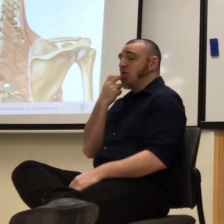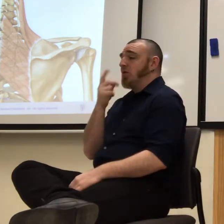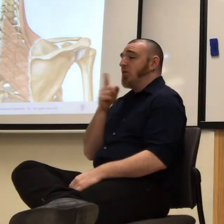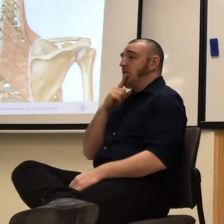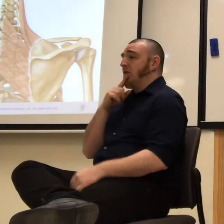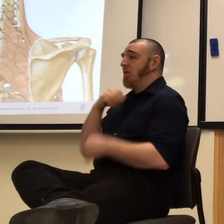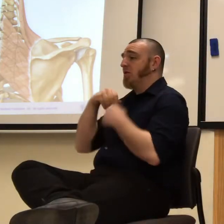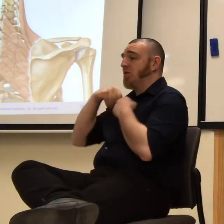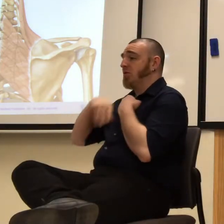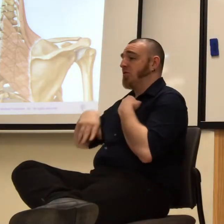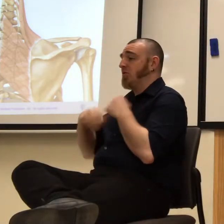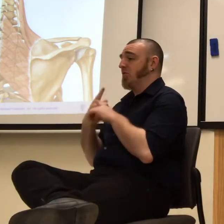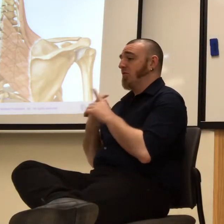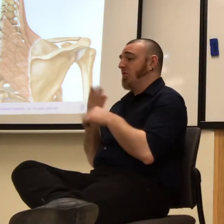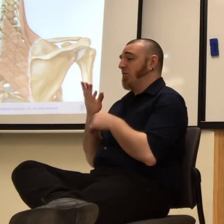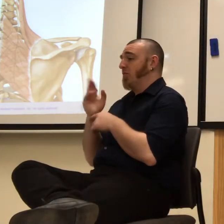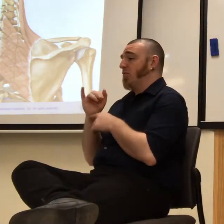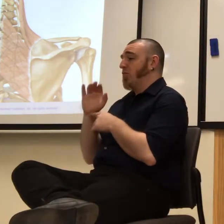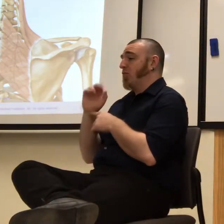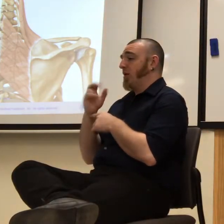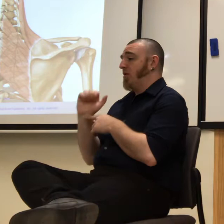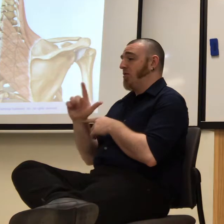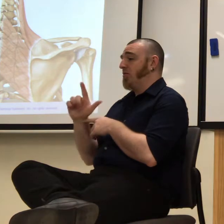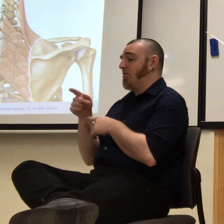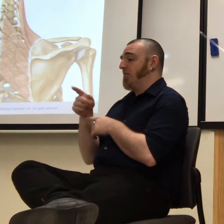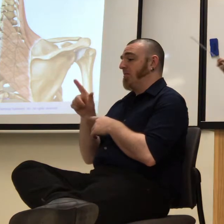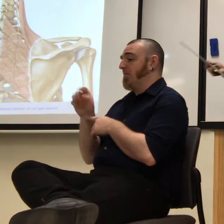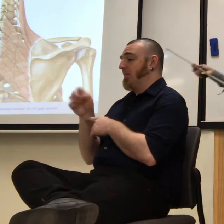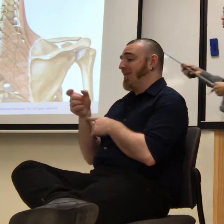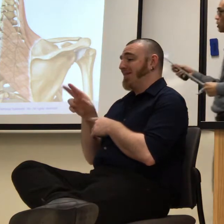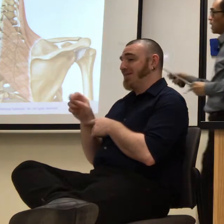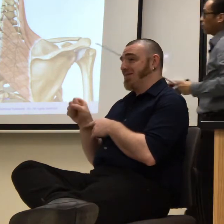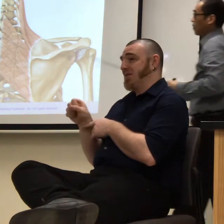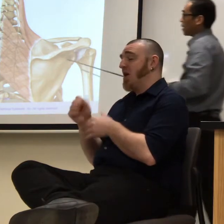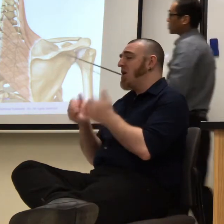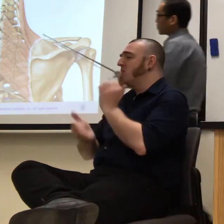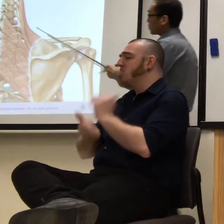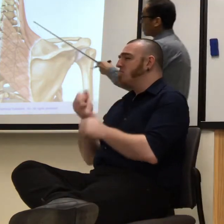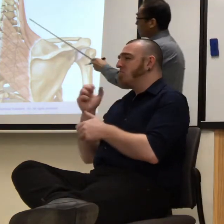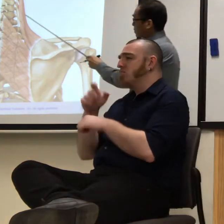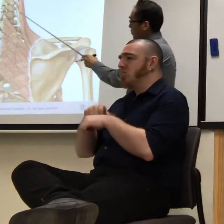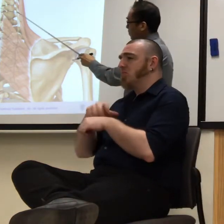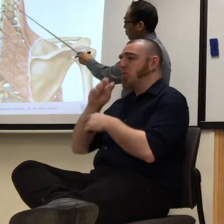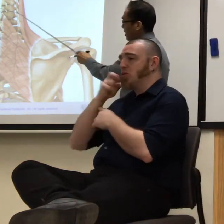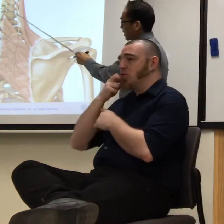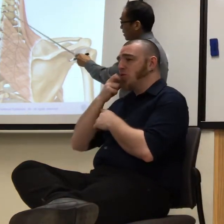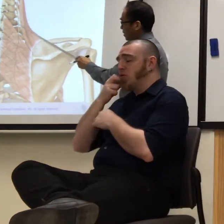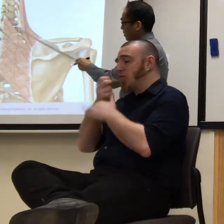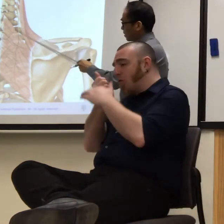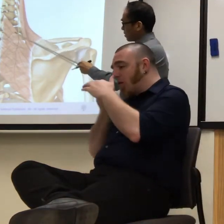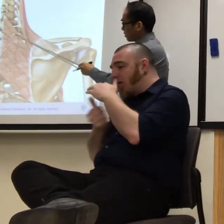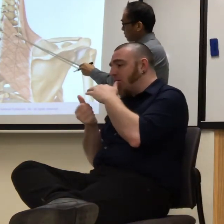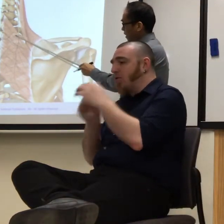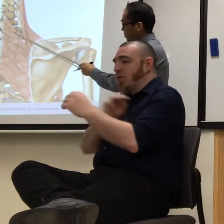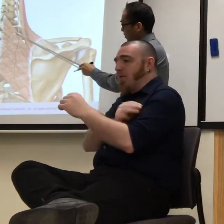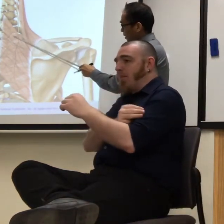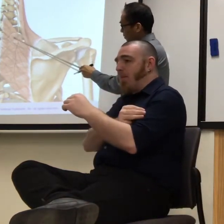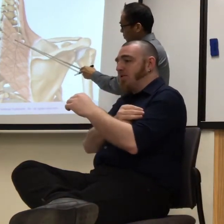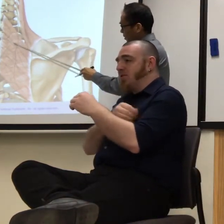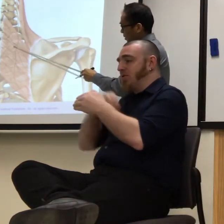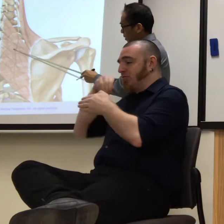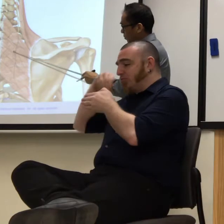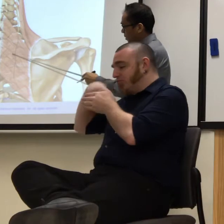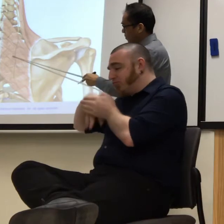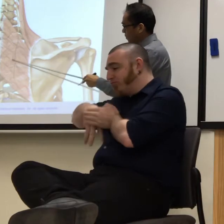plexus, and most nerves, they go underneath the muscle to be protected. Okay, so